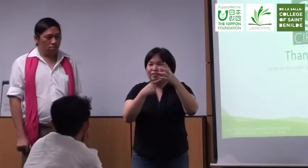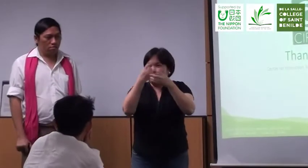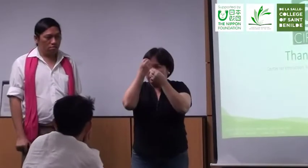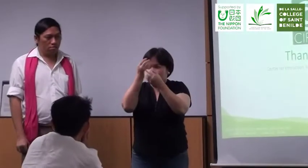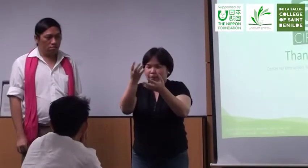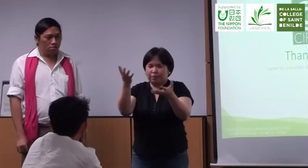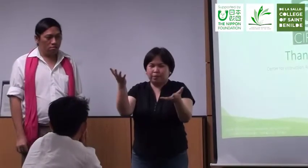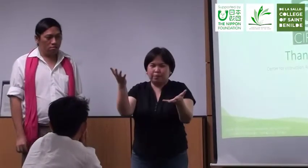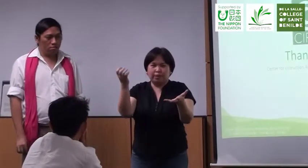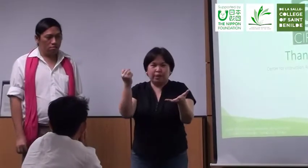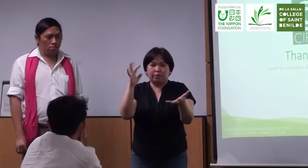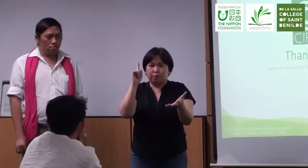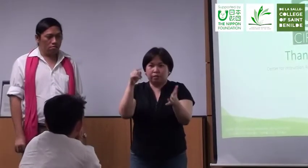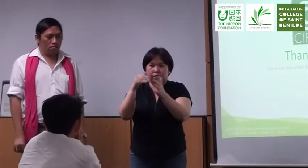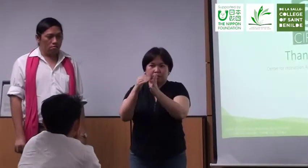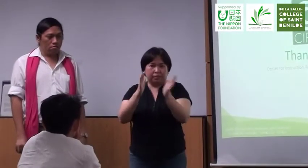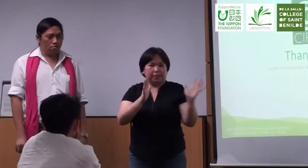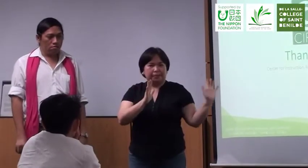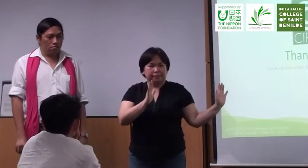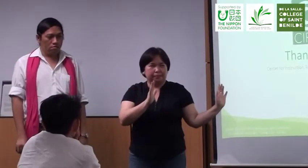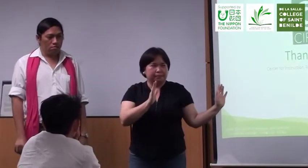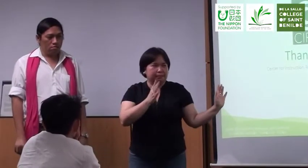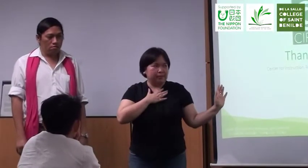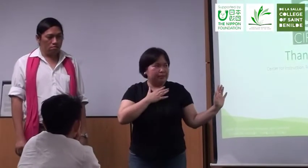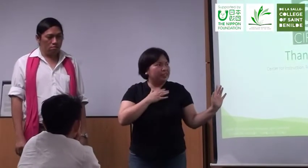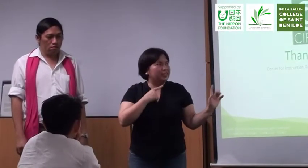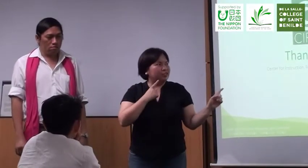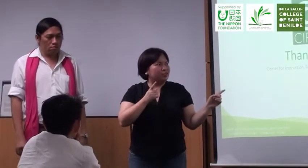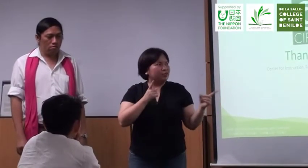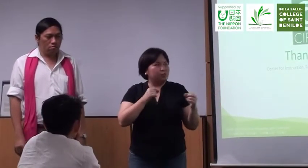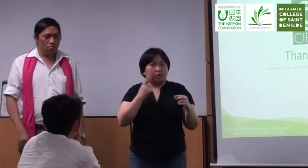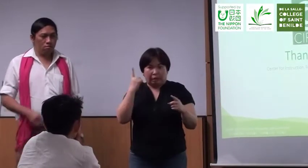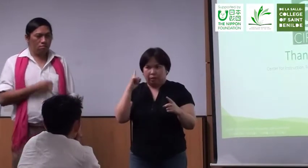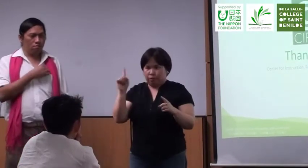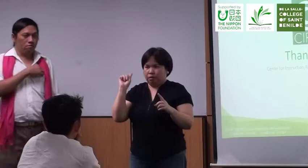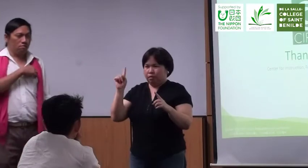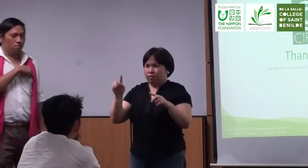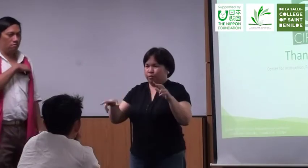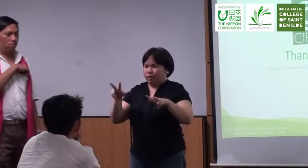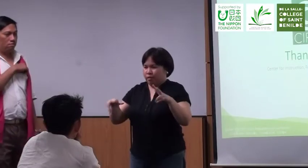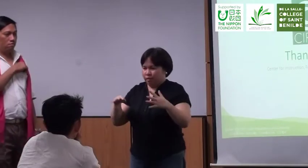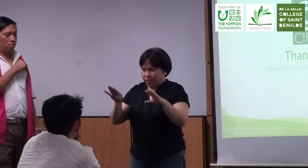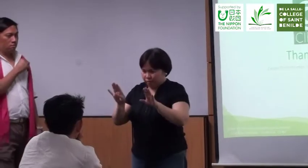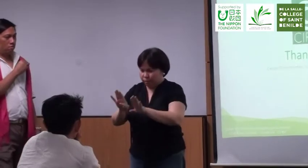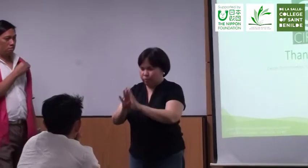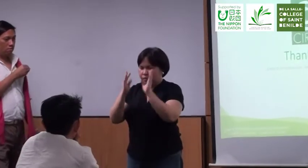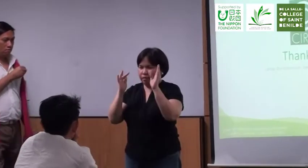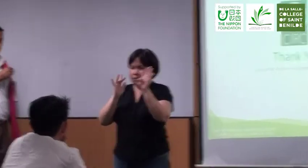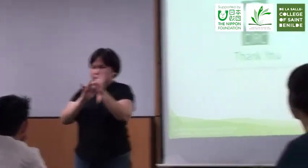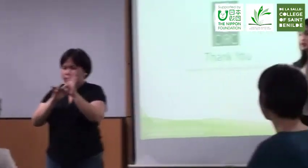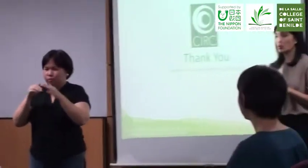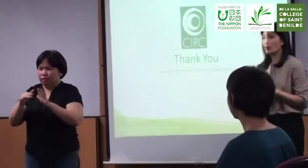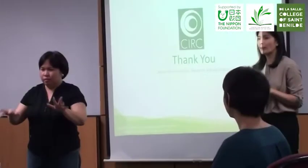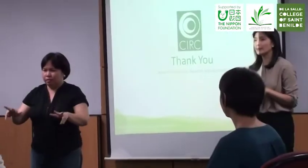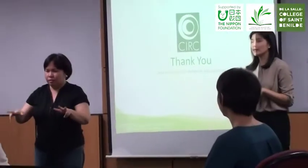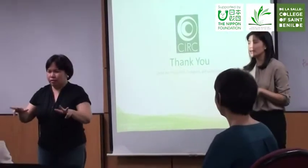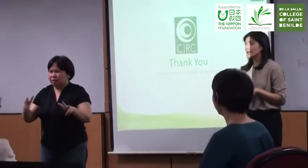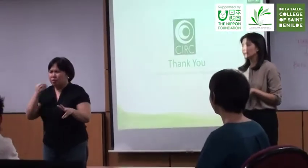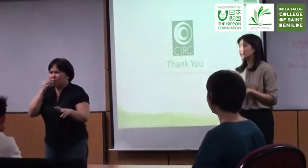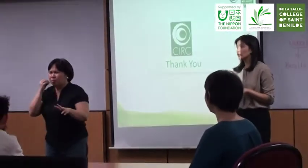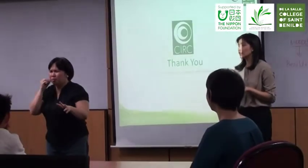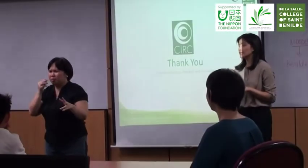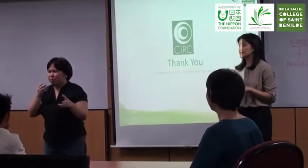information. Well, one of my students, she actually panicked in using the Build Online at